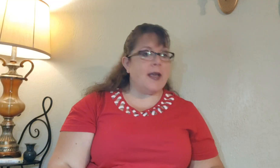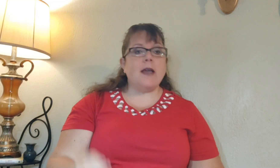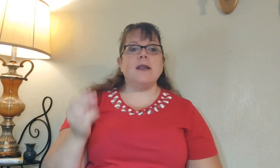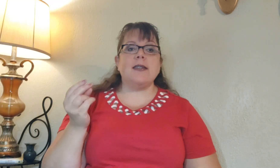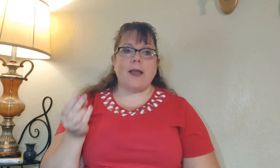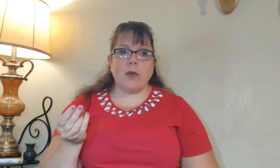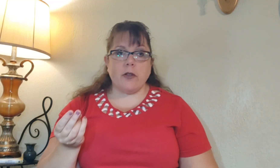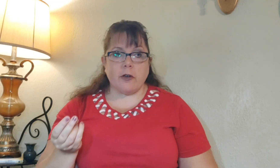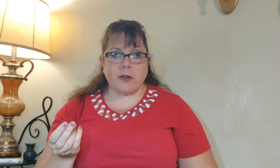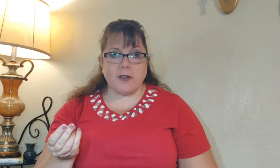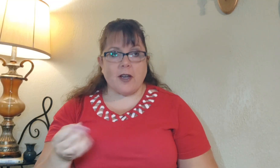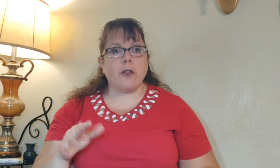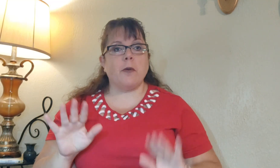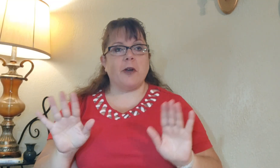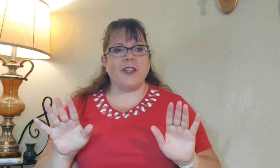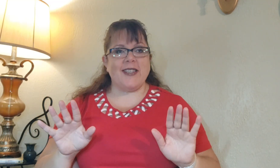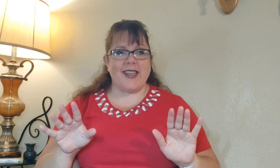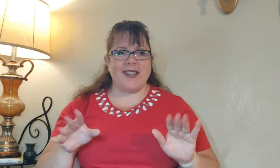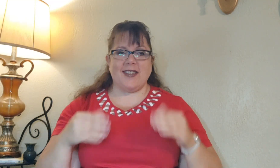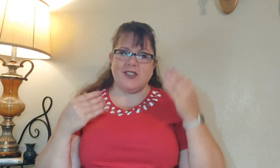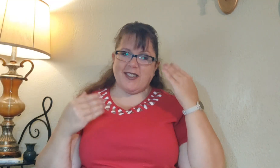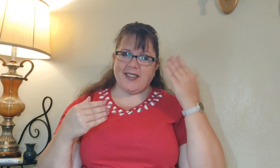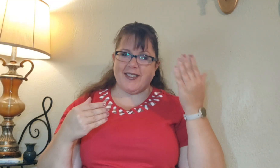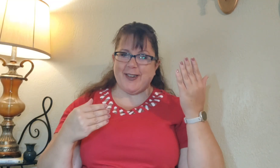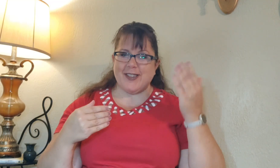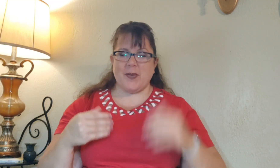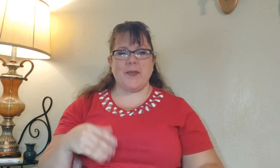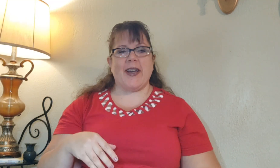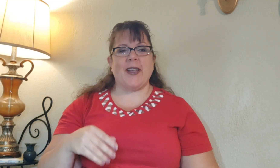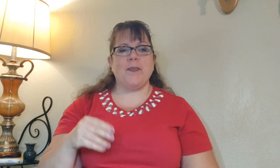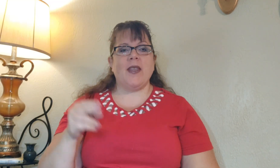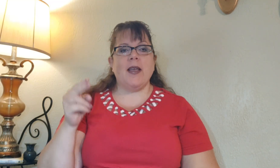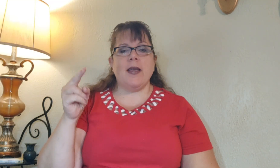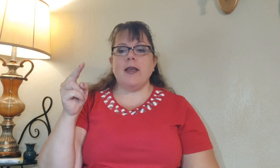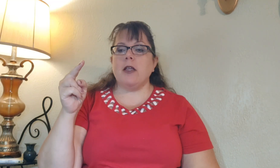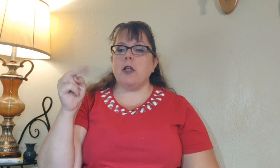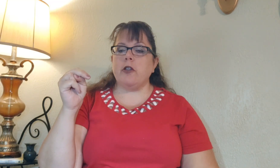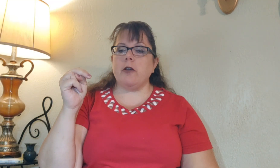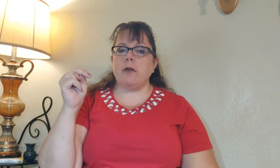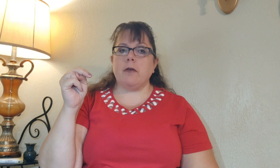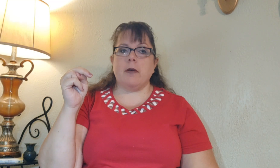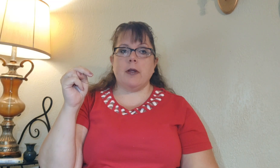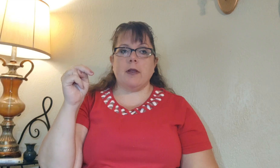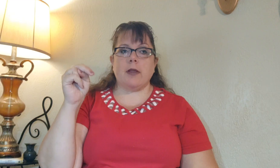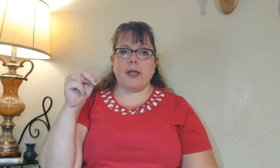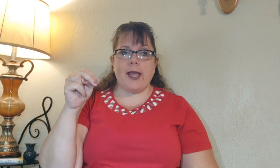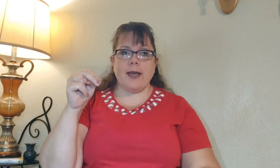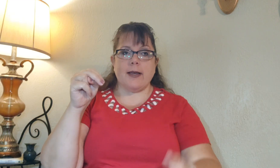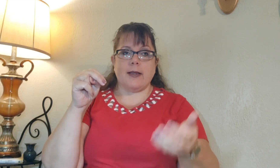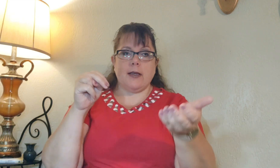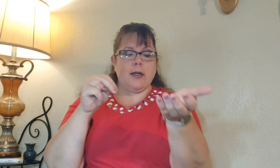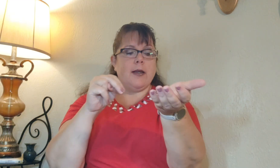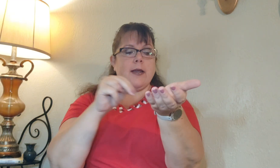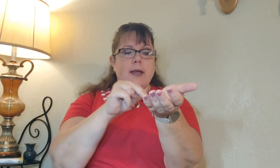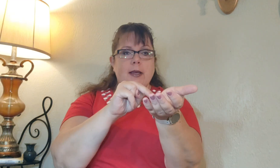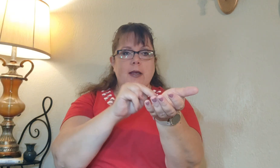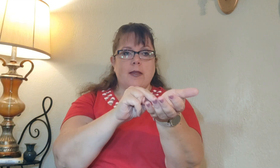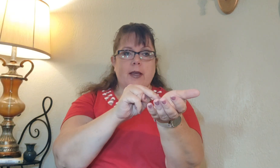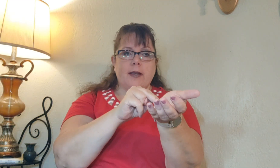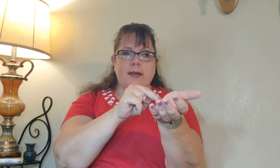And the same with nurse, although we're on D's, it just crossed my mind. You do the N and then